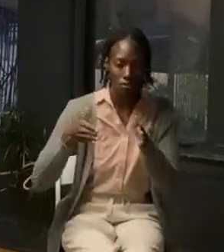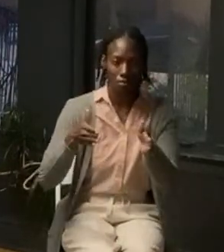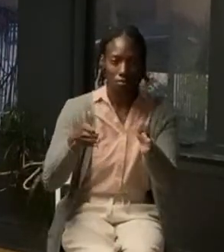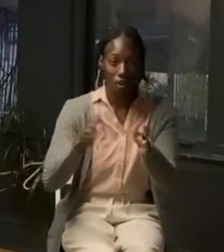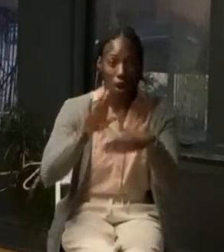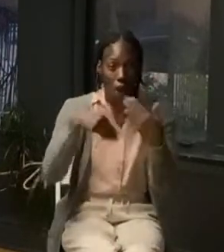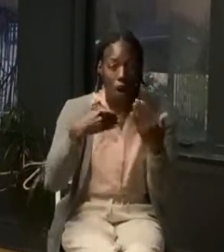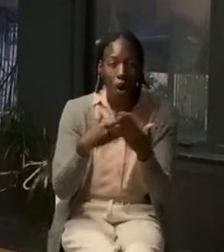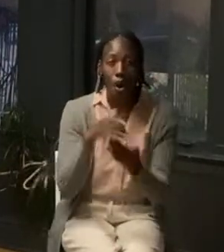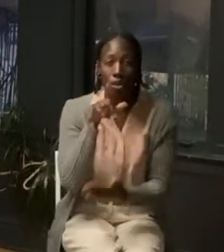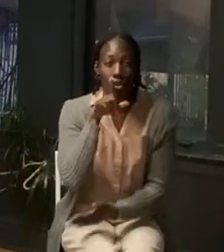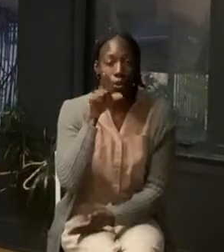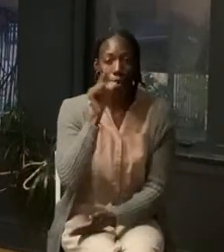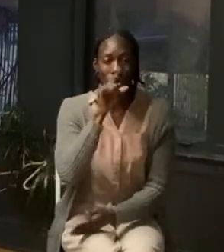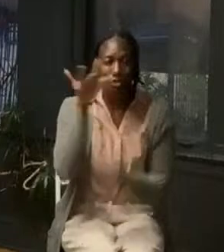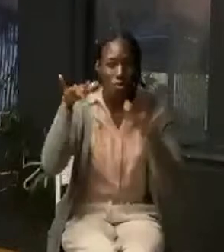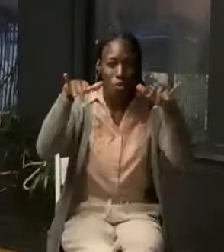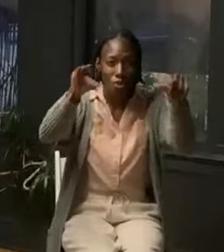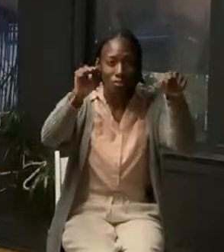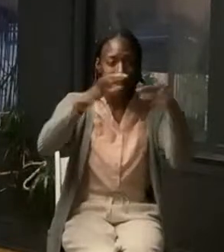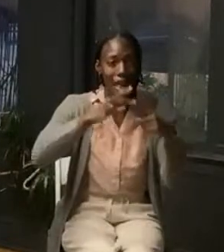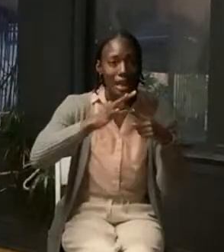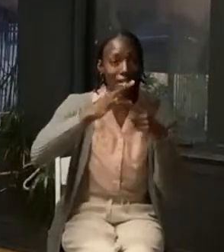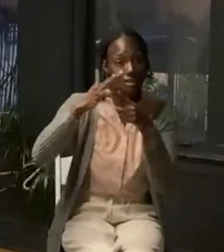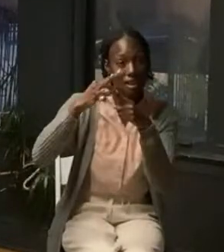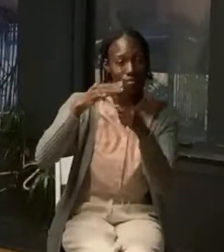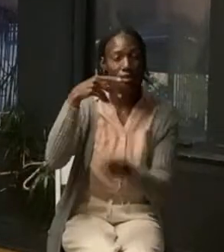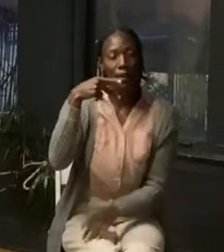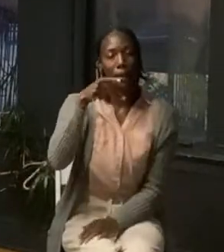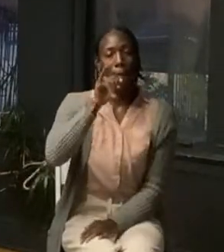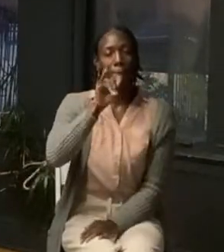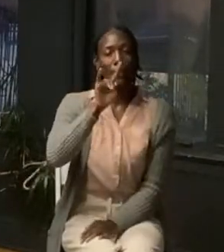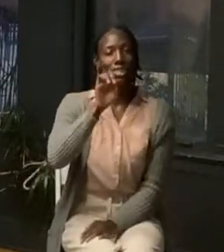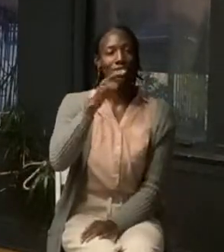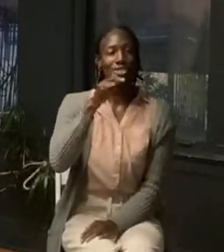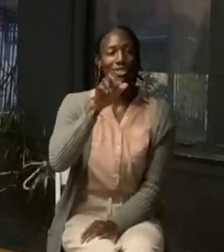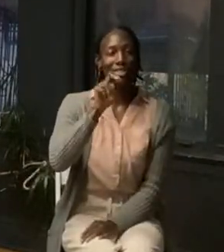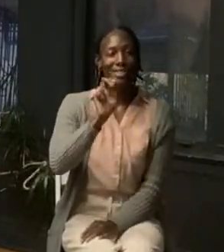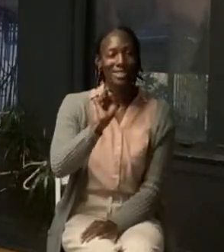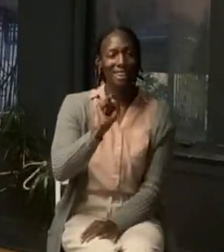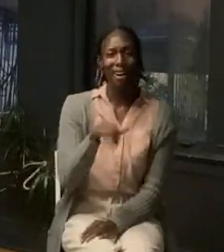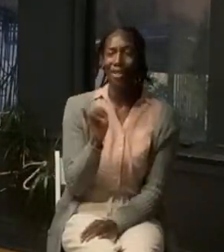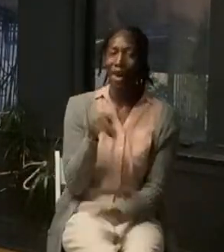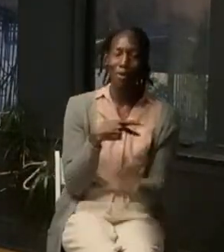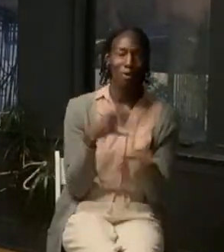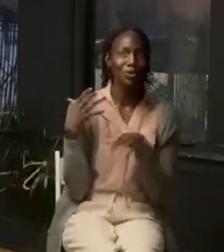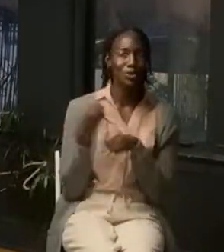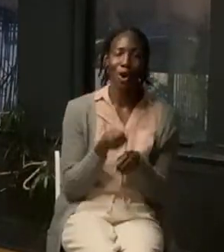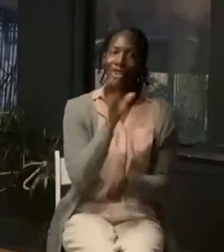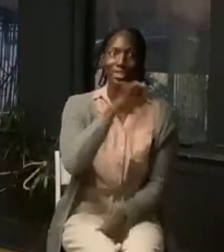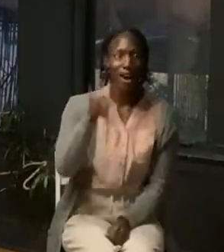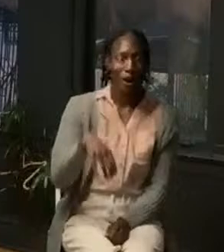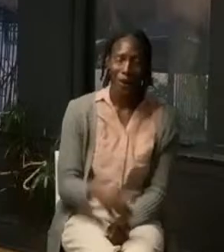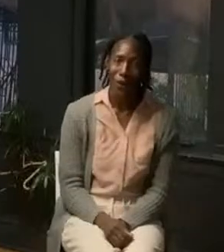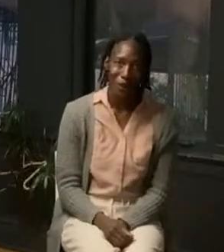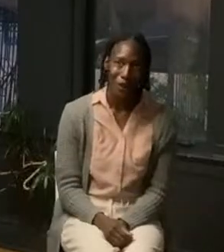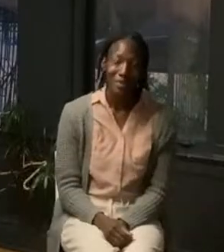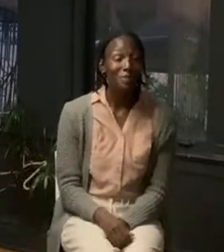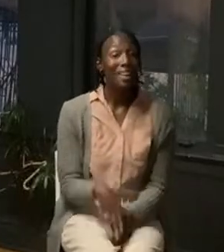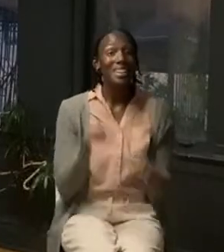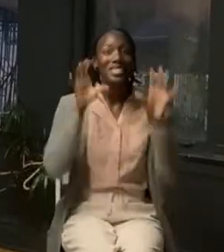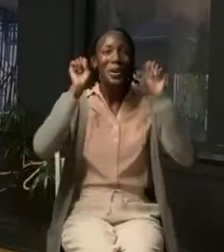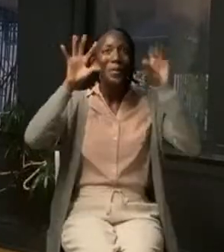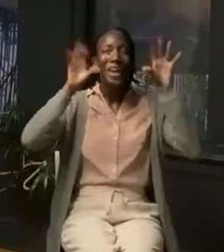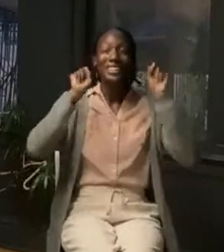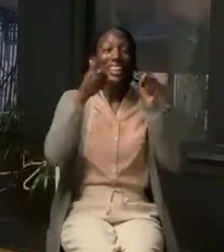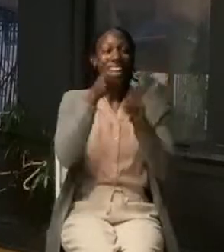have disappeared, except for pigeons. That's such a Chicago poem. And it's amazing, whenever I'm